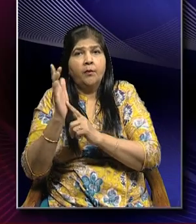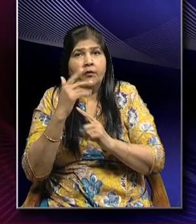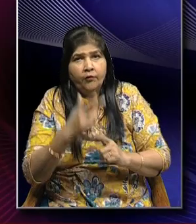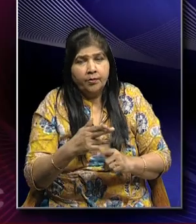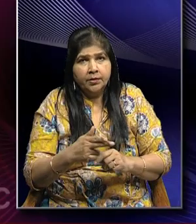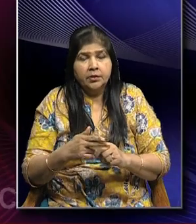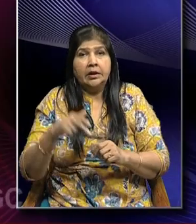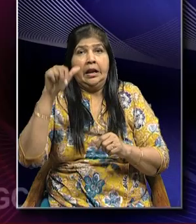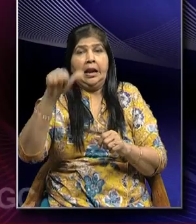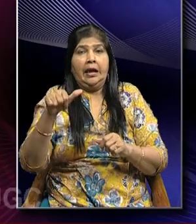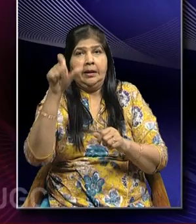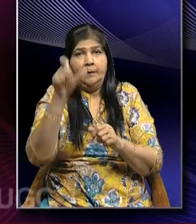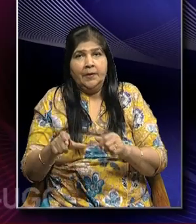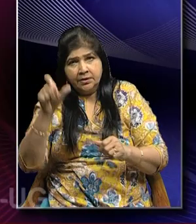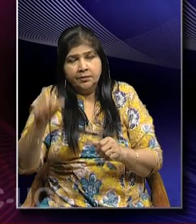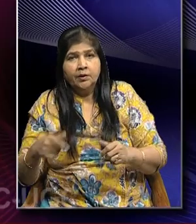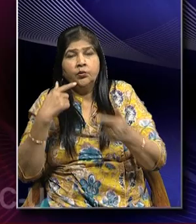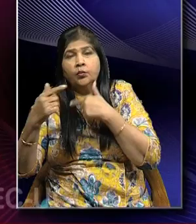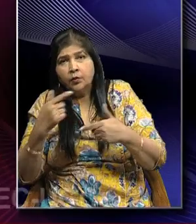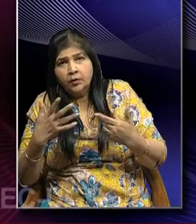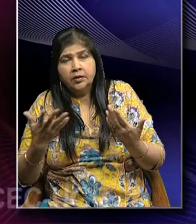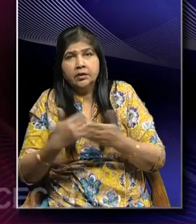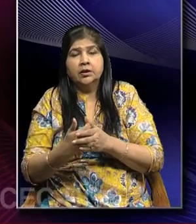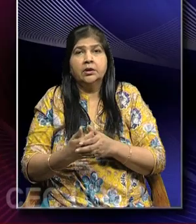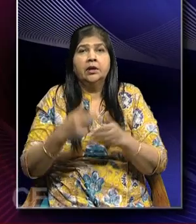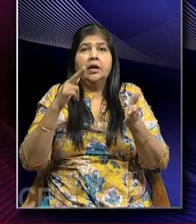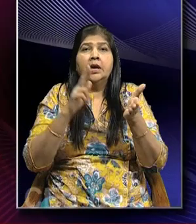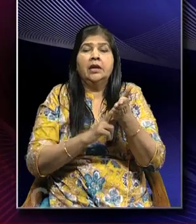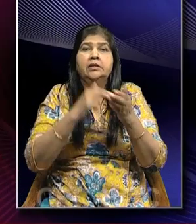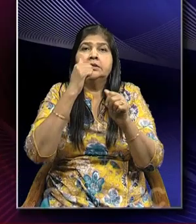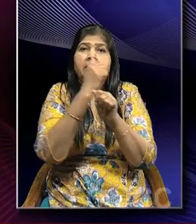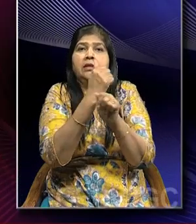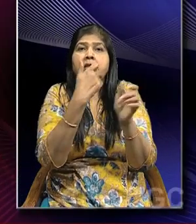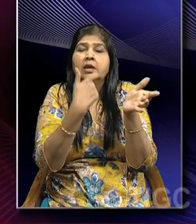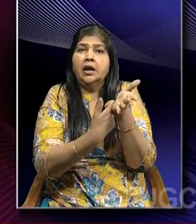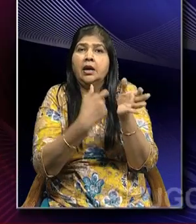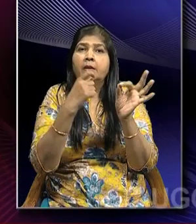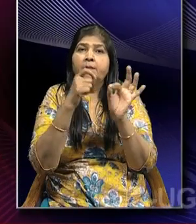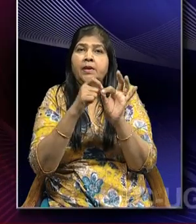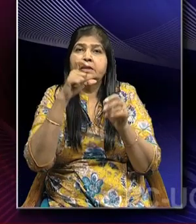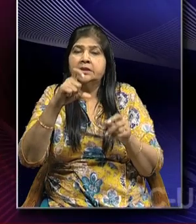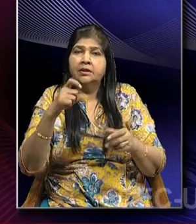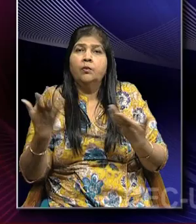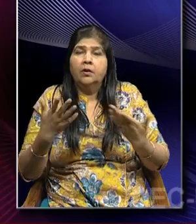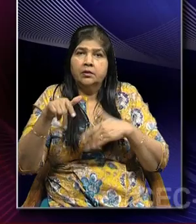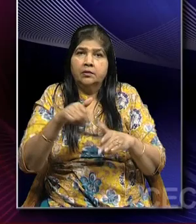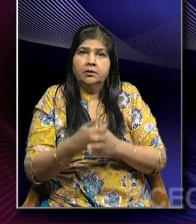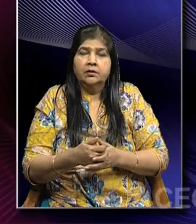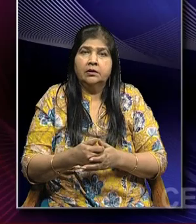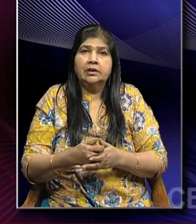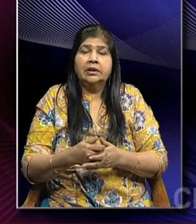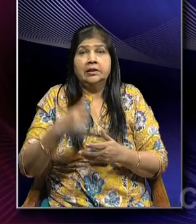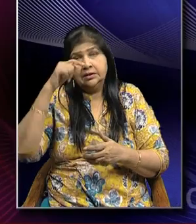the 9 principles of what you call as NGRBC. Now, what is this NGRBC? These are